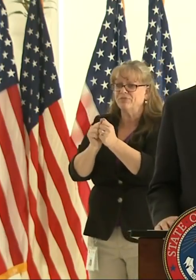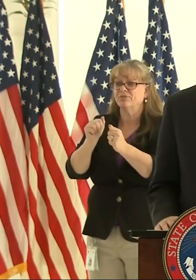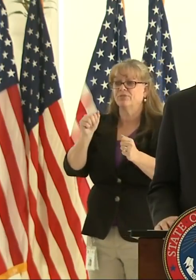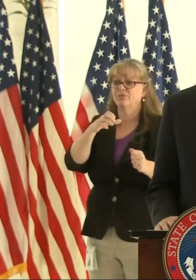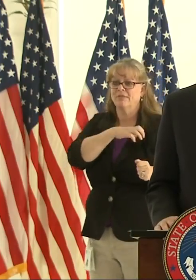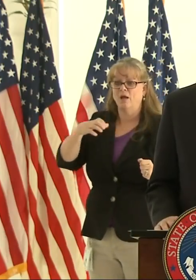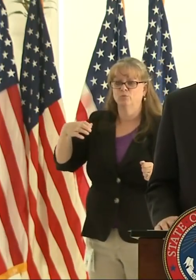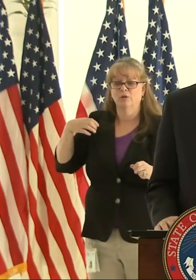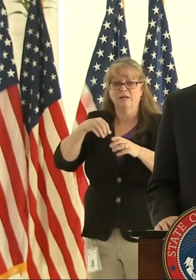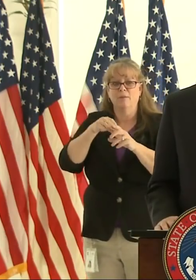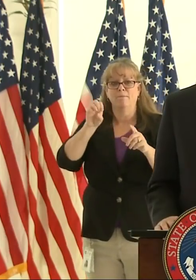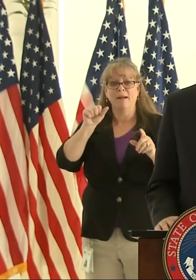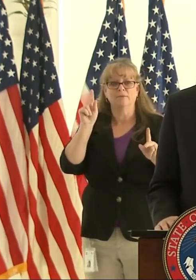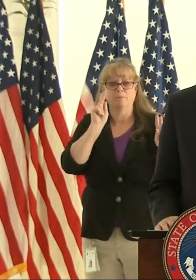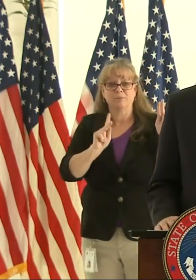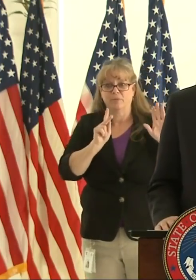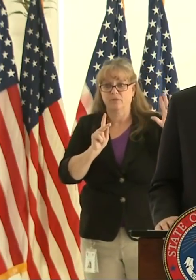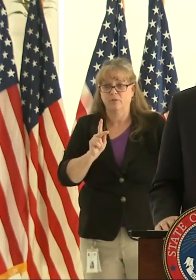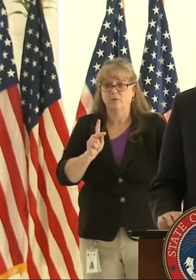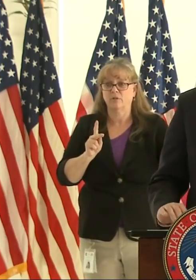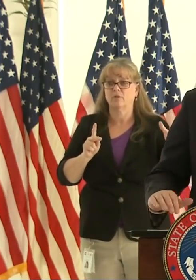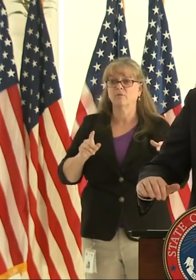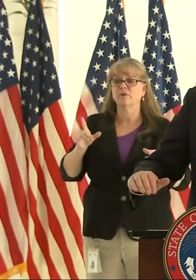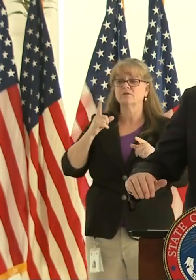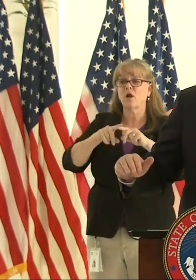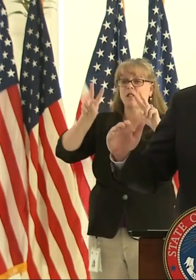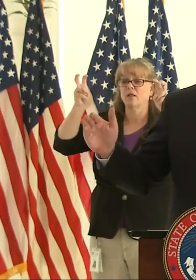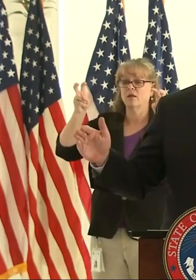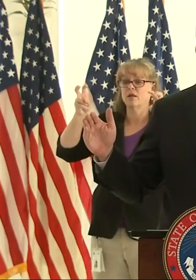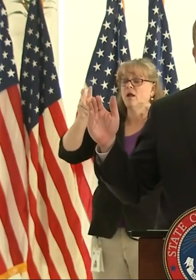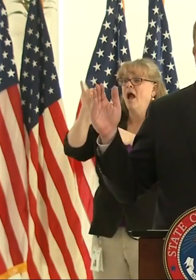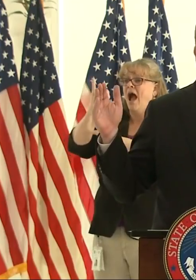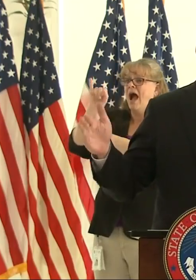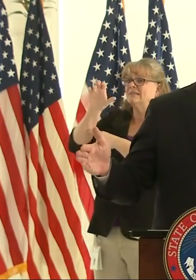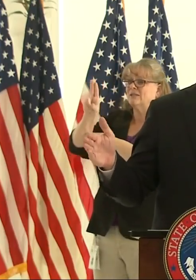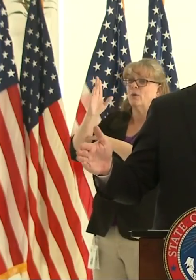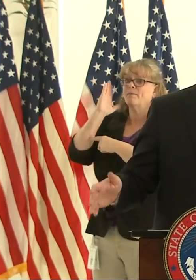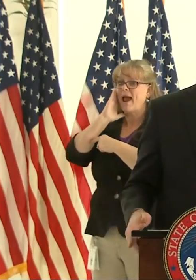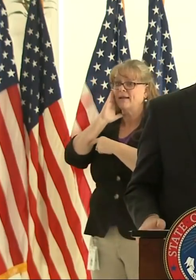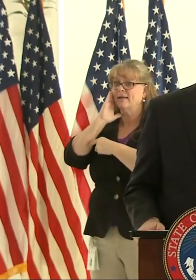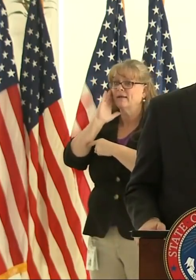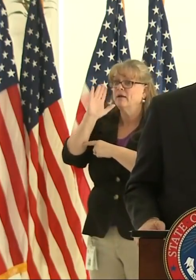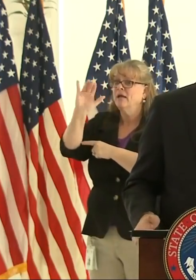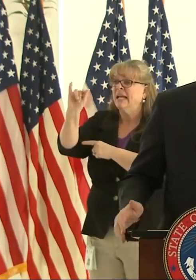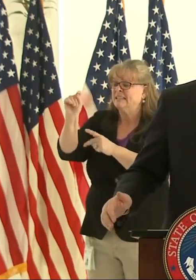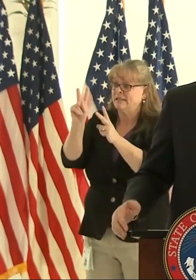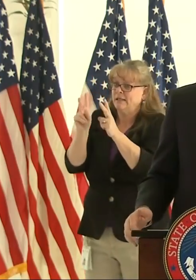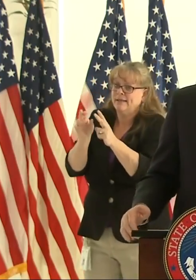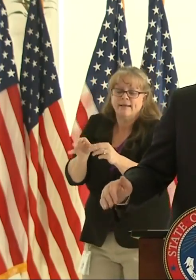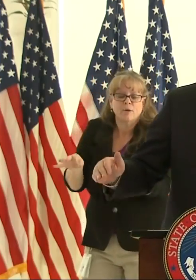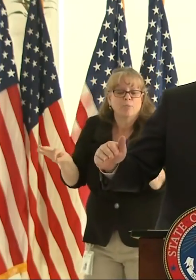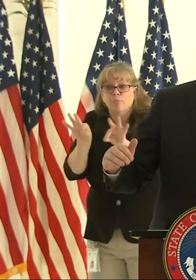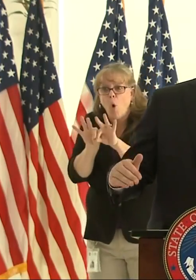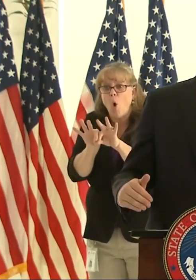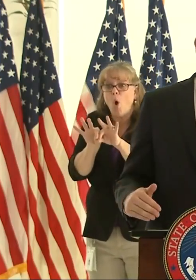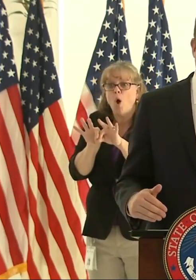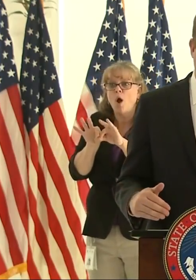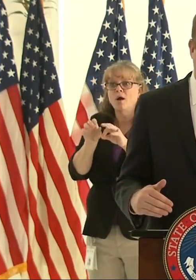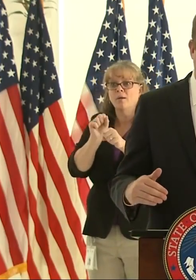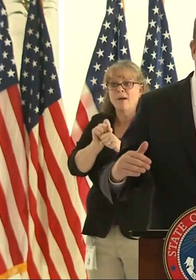beds, having those extra beds is a critical piece of being able to return to more normalcy sooner rather than later. We